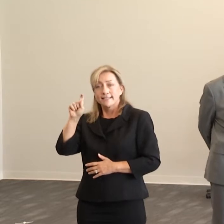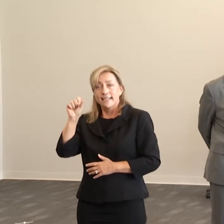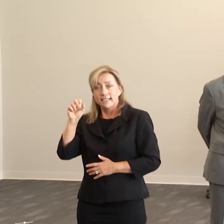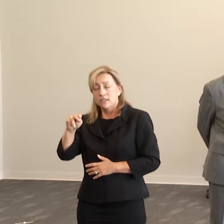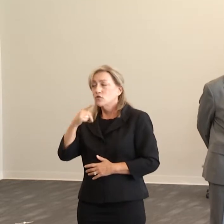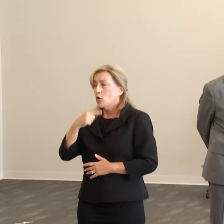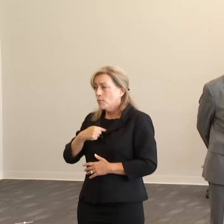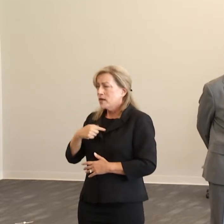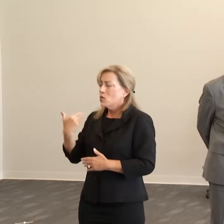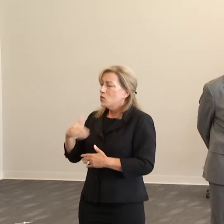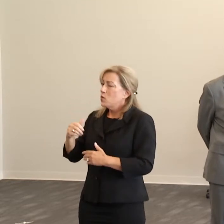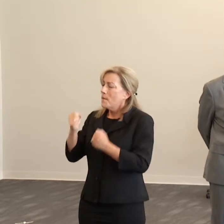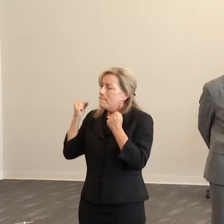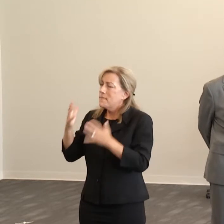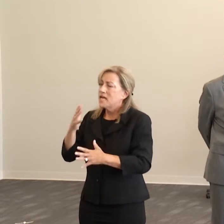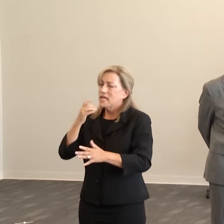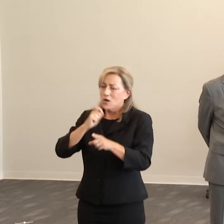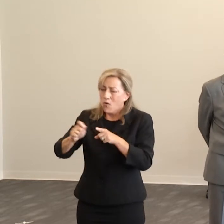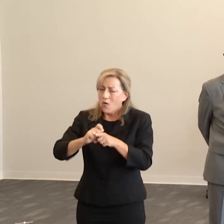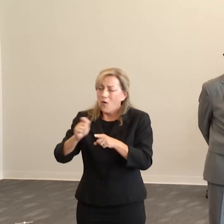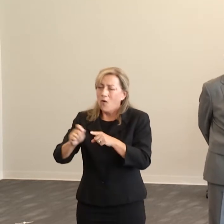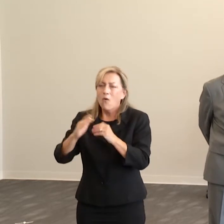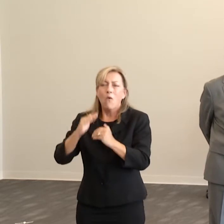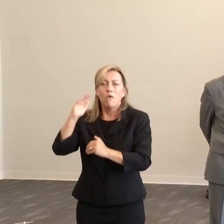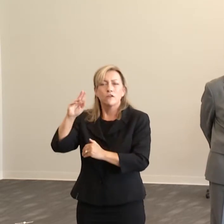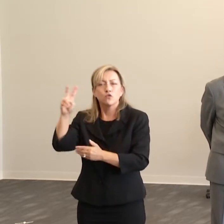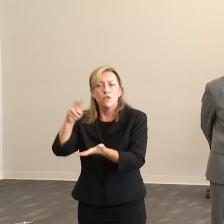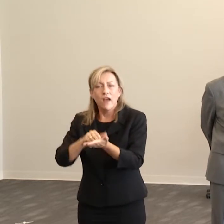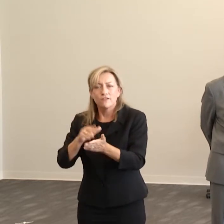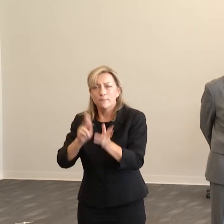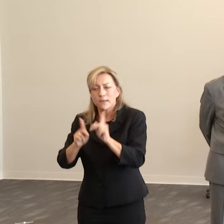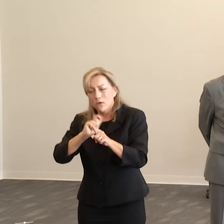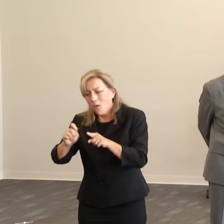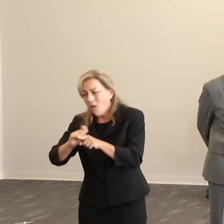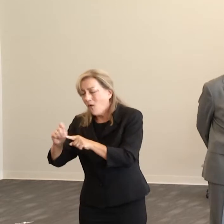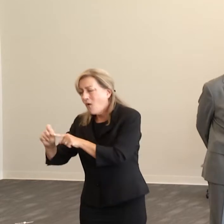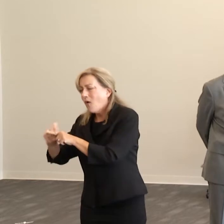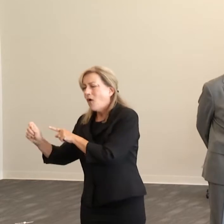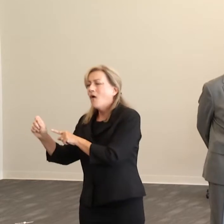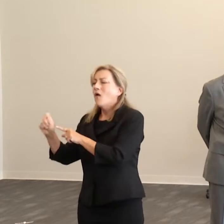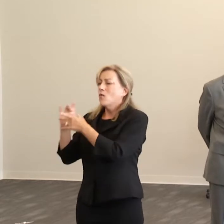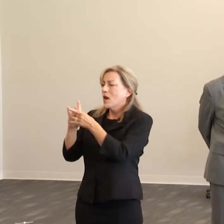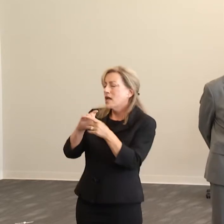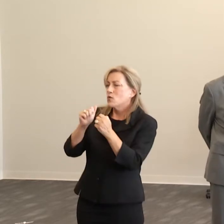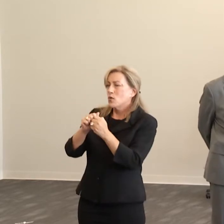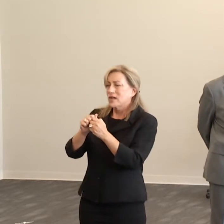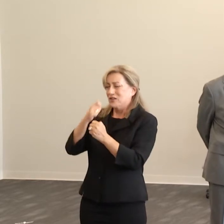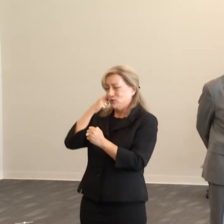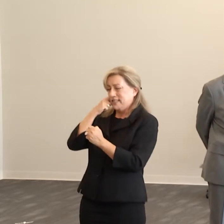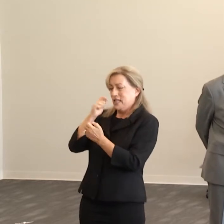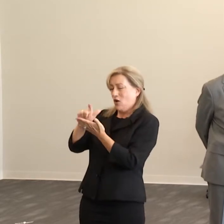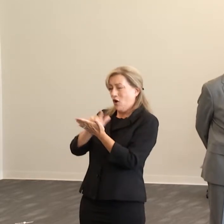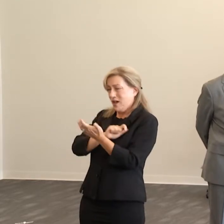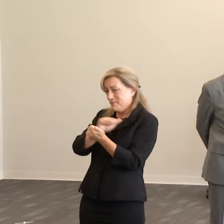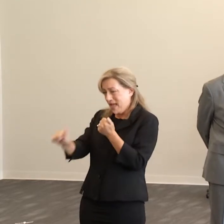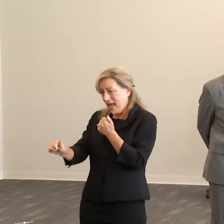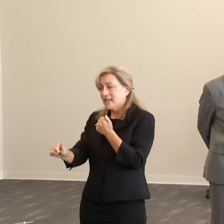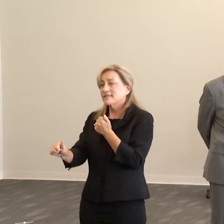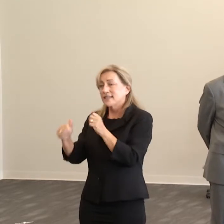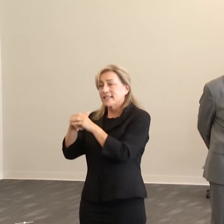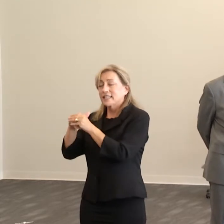district on this subject, and he'll address the specifics of the legislation recently passed in the House to support the Postal